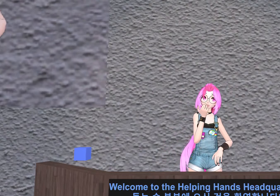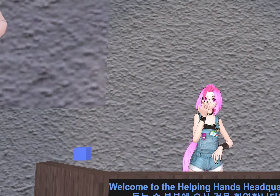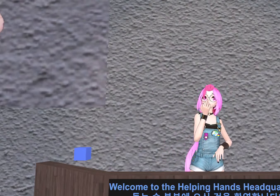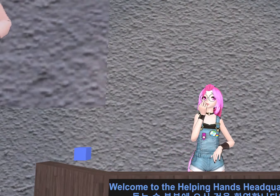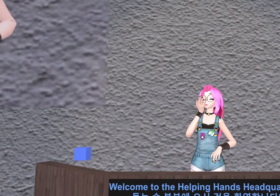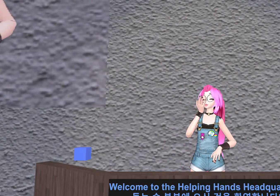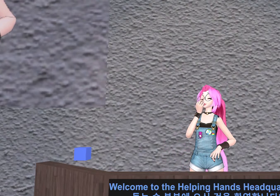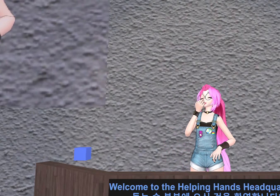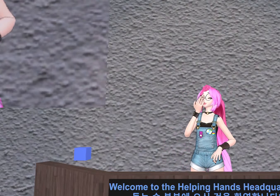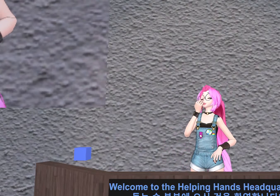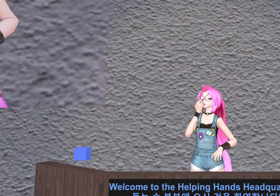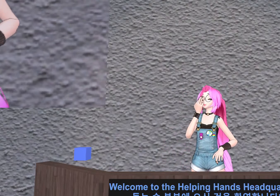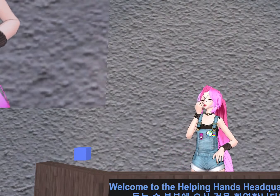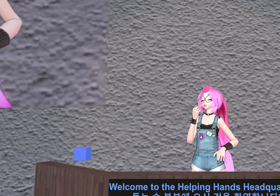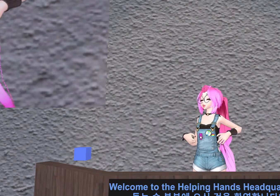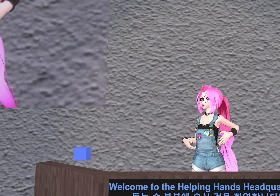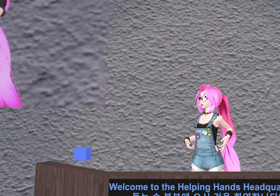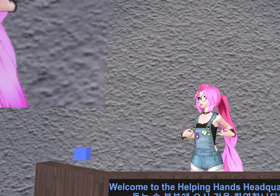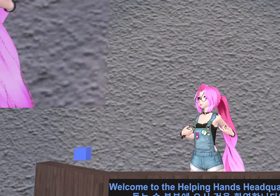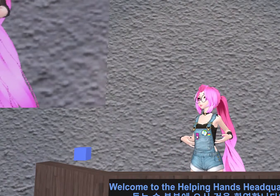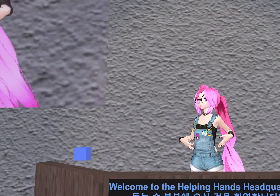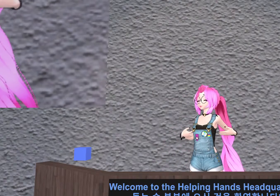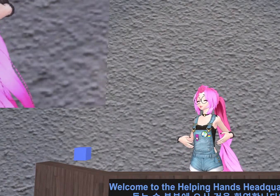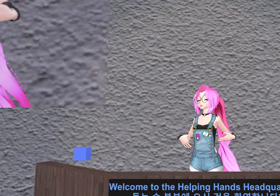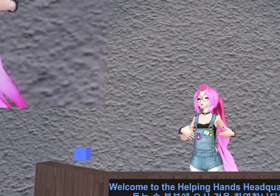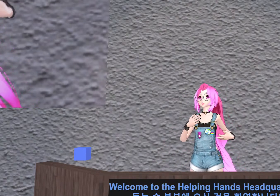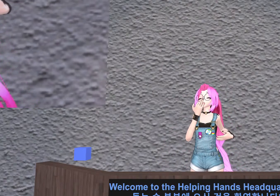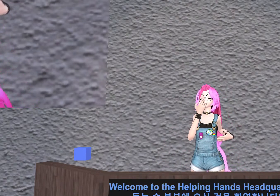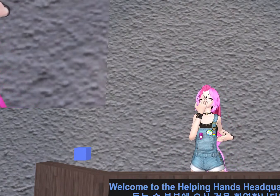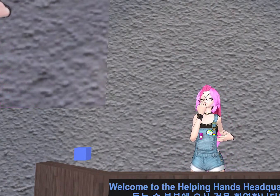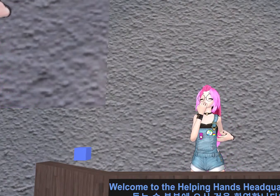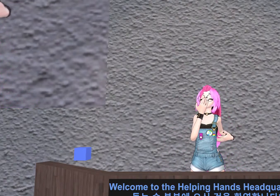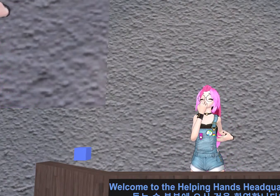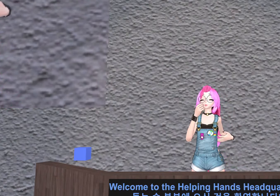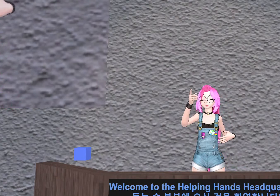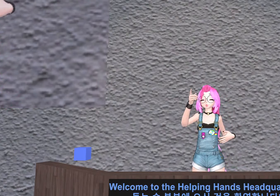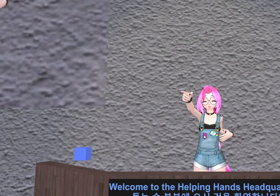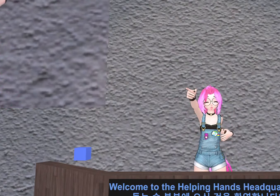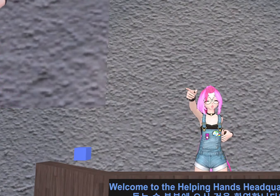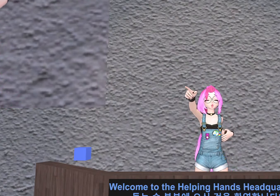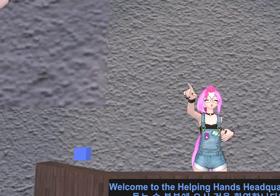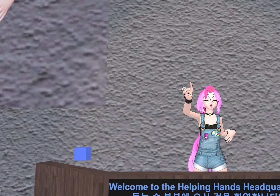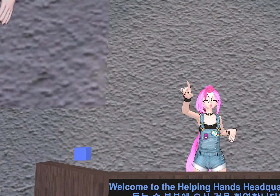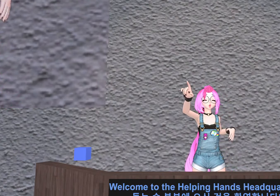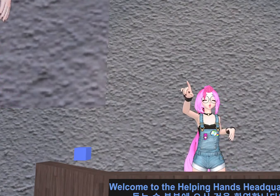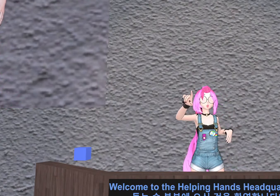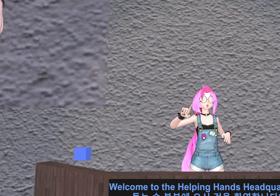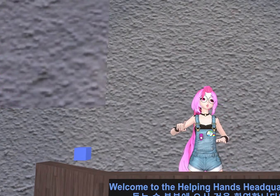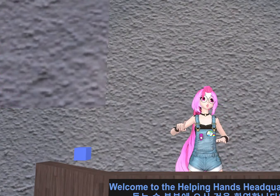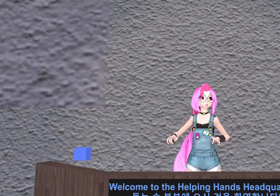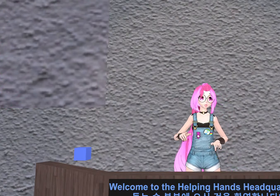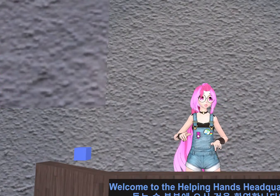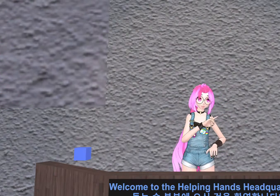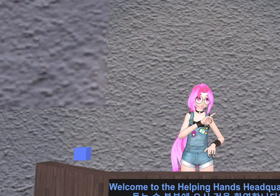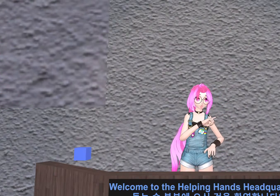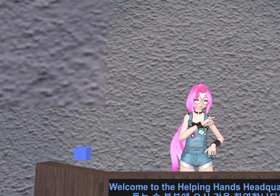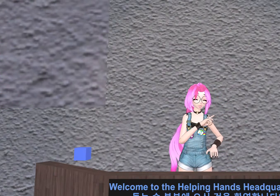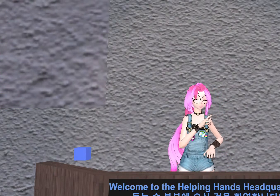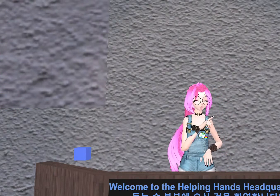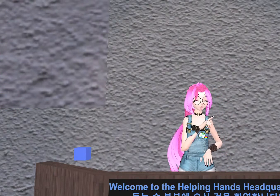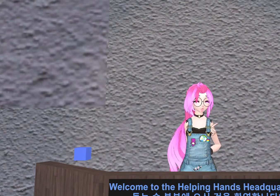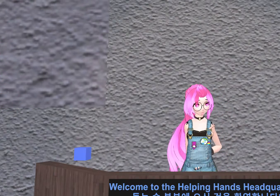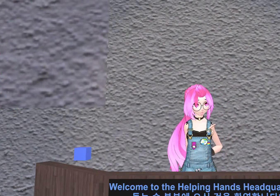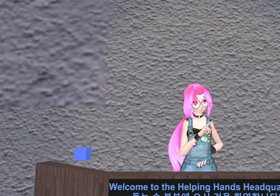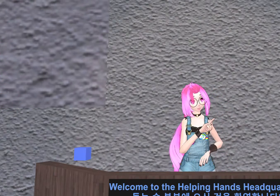I'm also a clown. Hong Kong. Ooh, ooh, ooh. Hong Kong, Kong. Yeah, I saw one person say